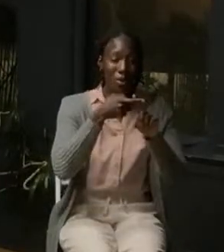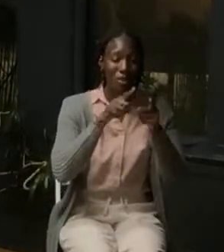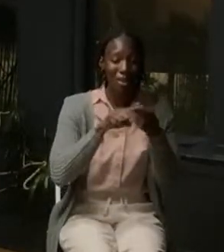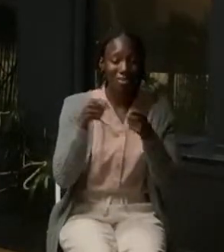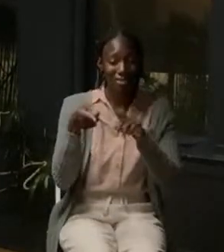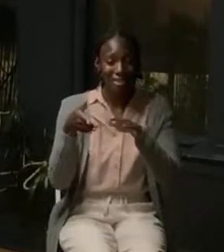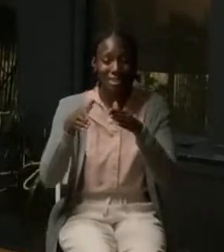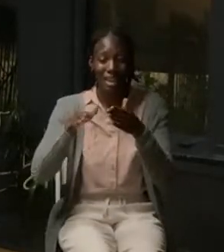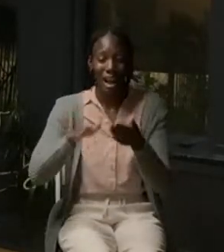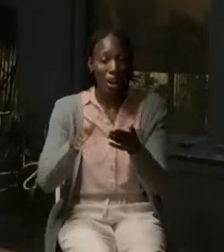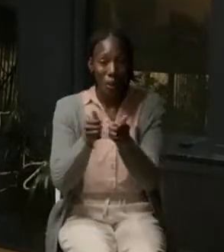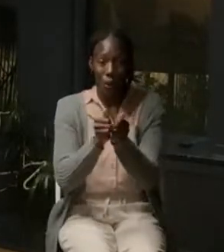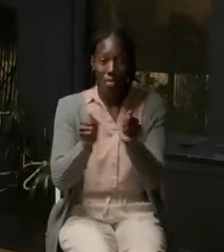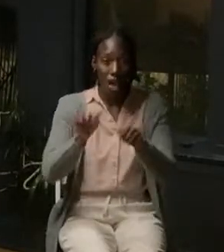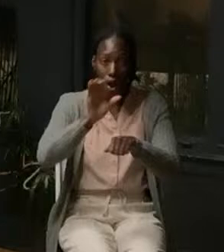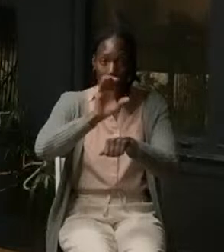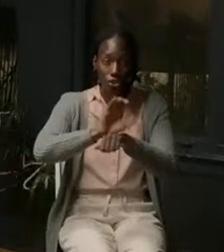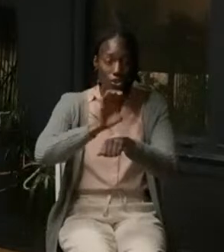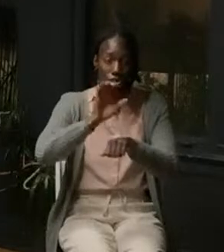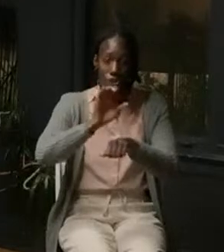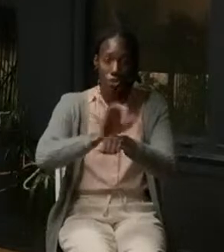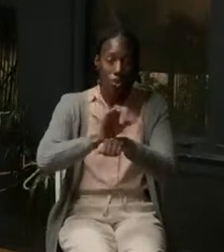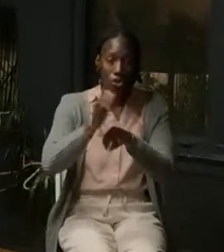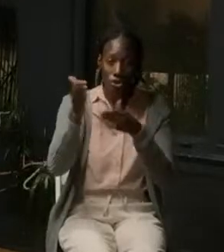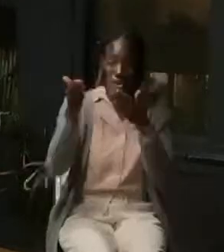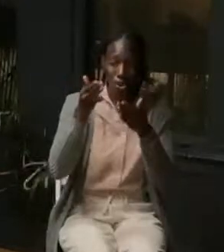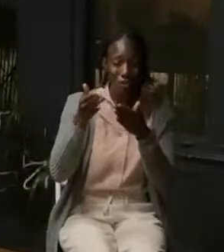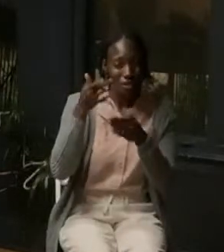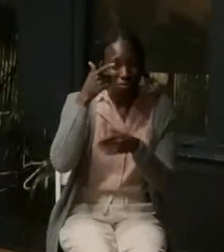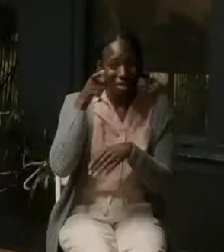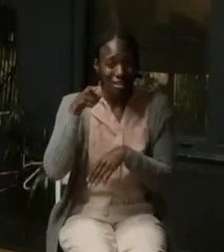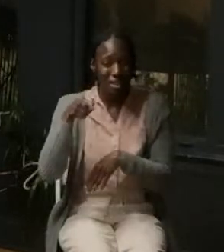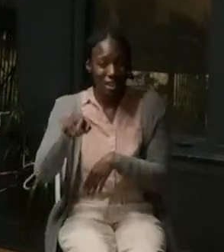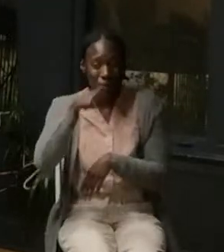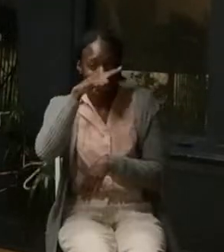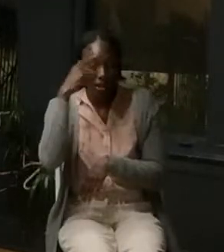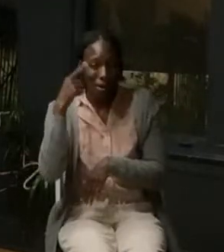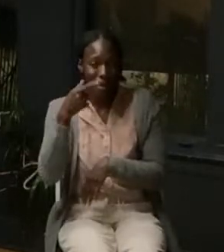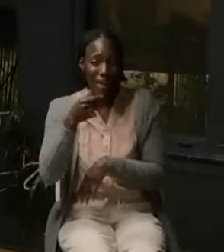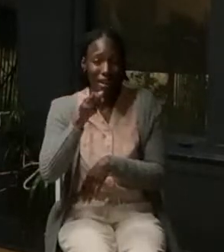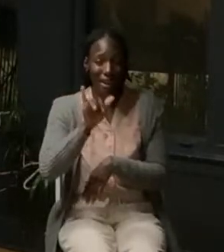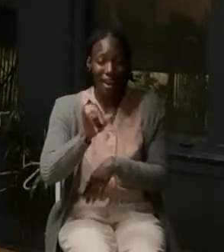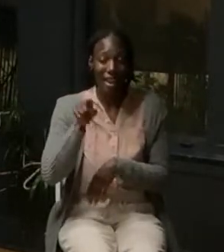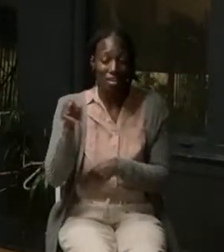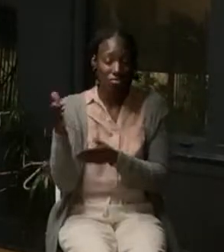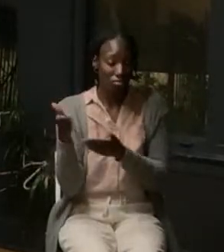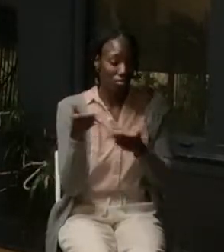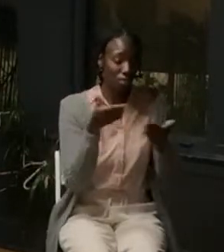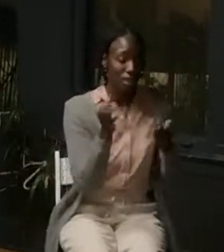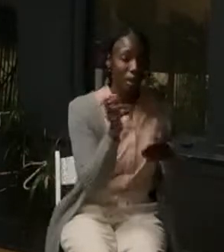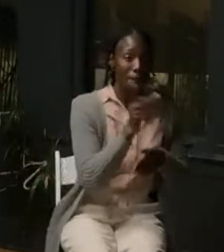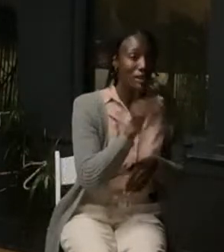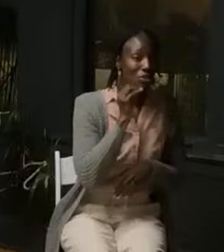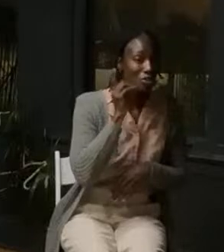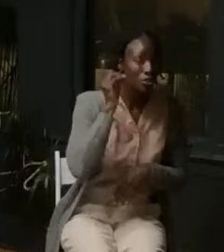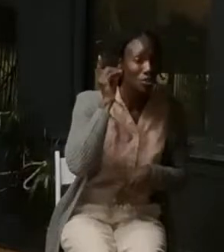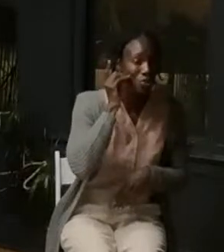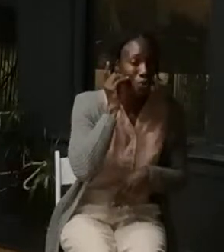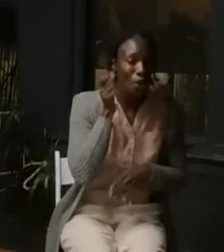was black and gay, carried me back to the dorm, stuck cartons of warm chocolate milk in the